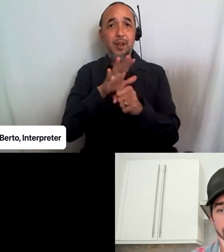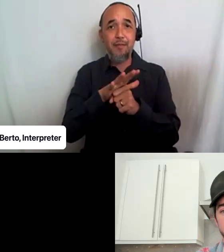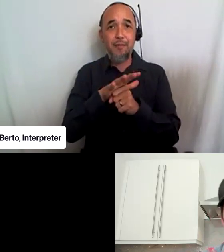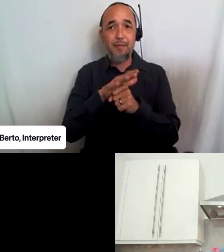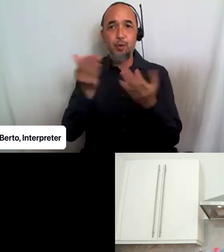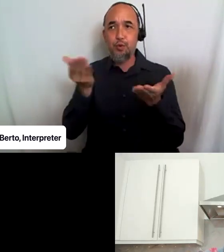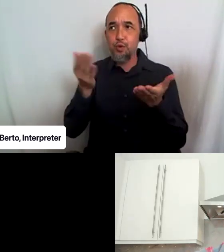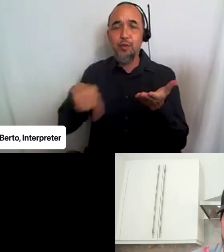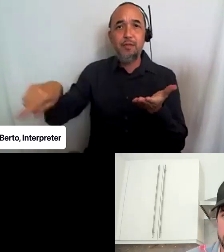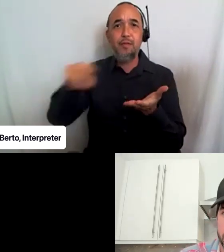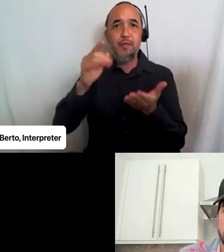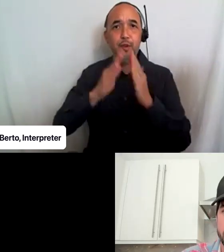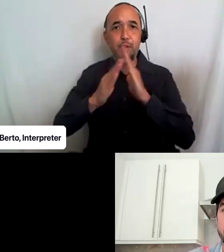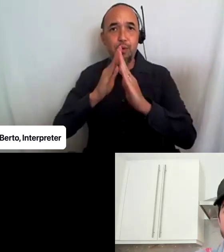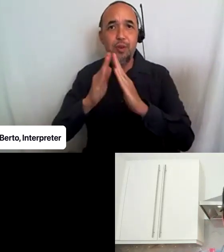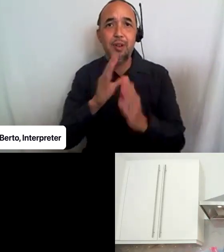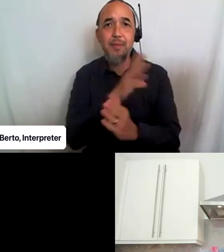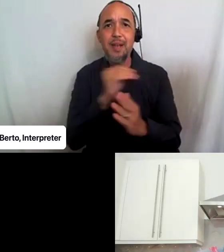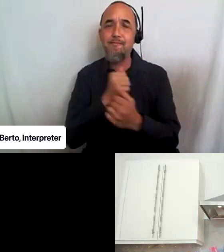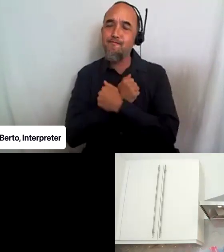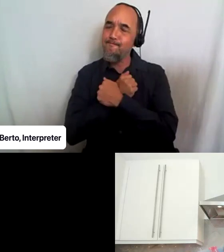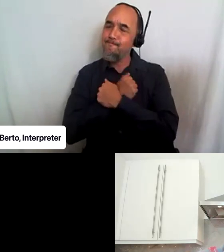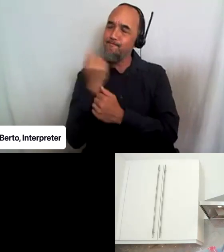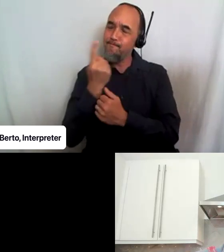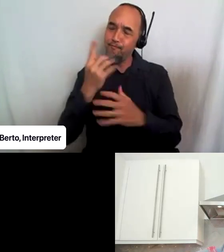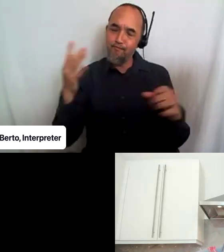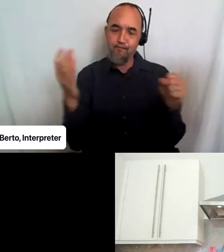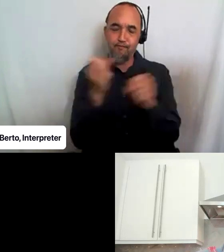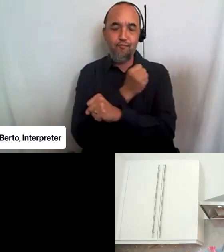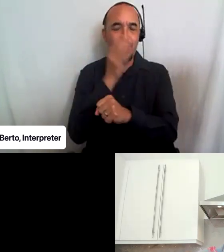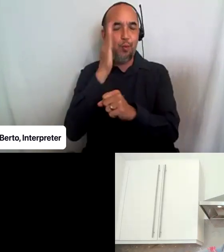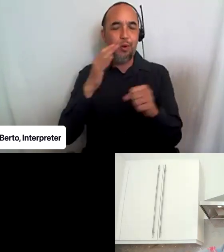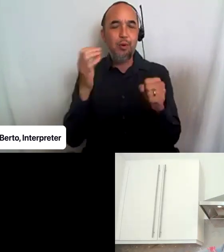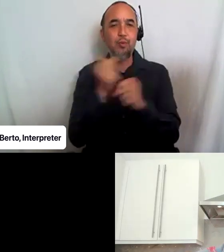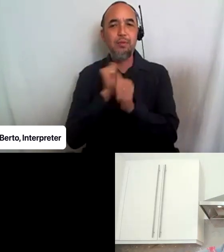service, and love always wins. So we're going to win together.